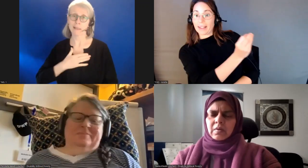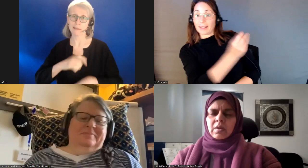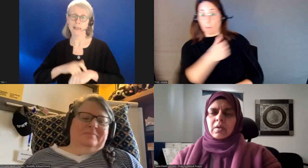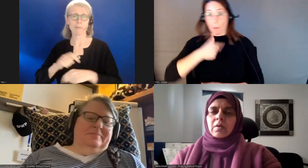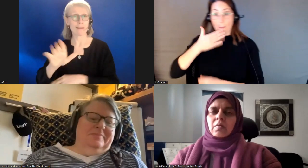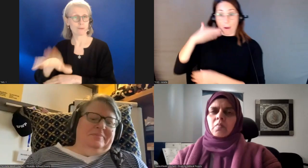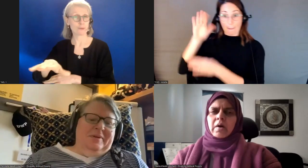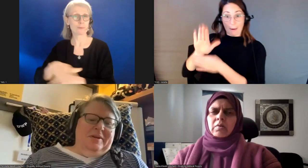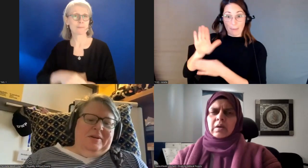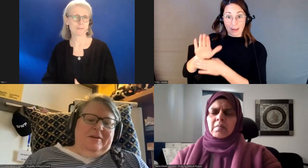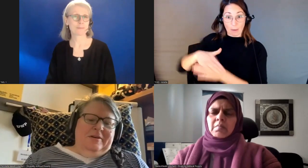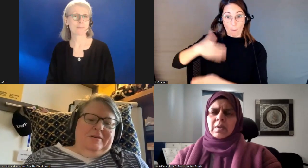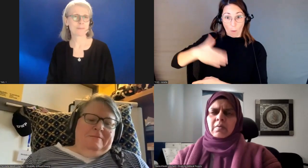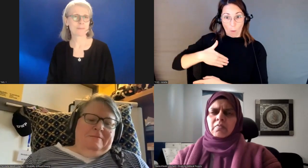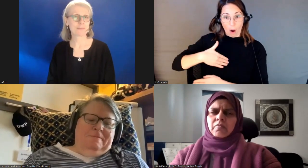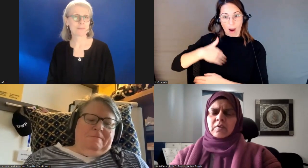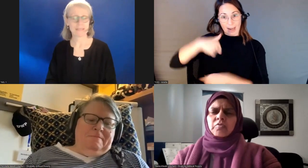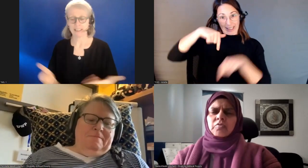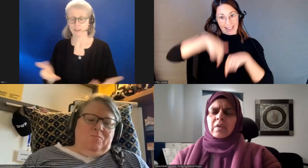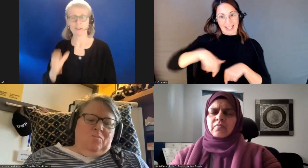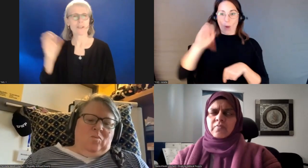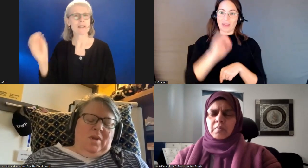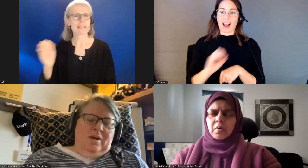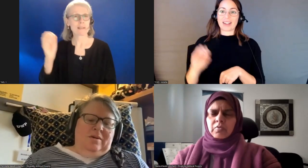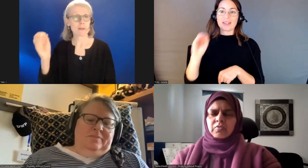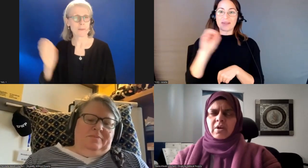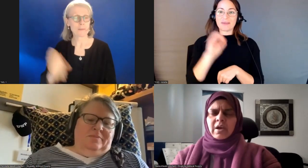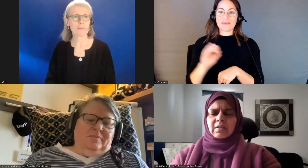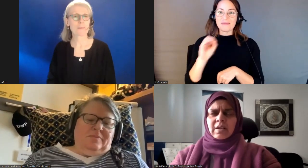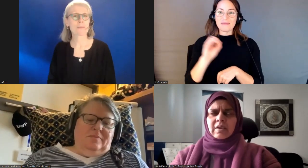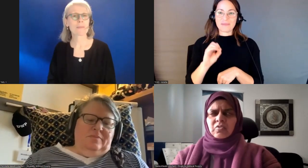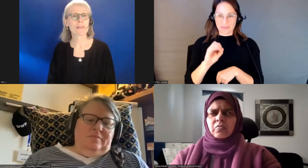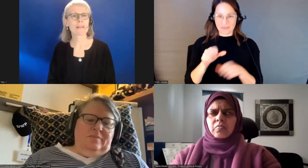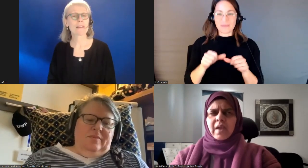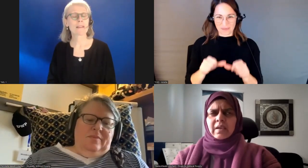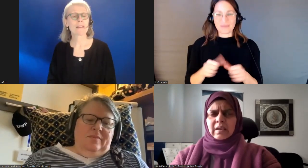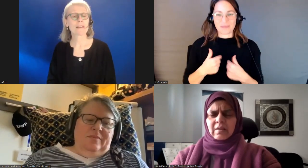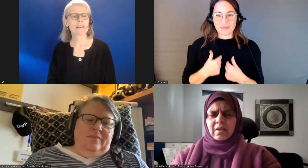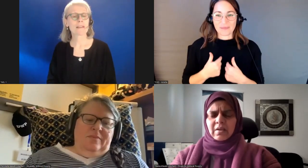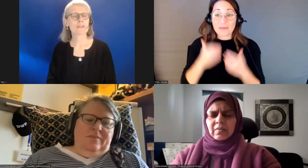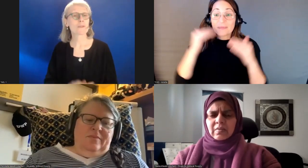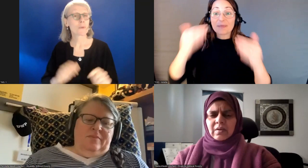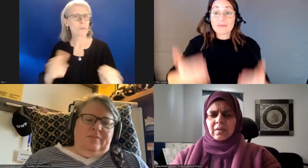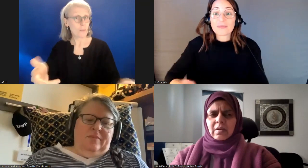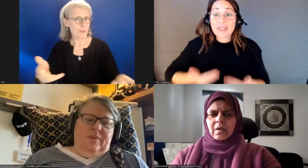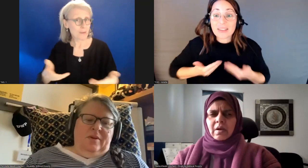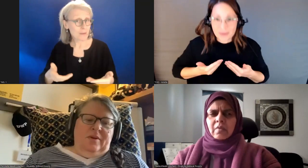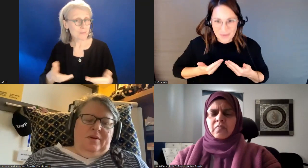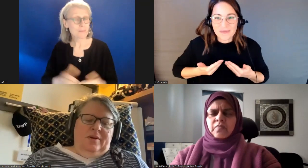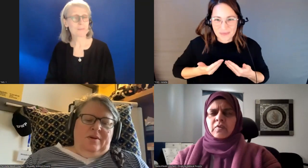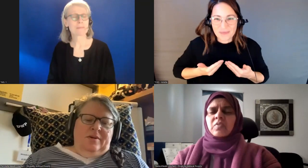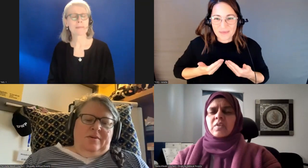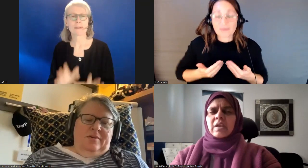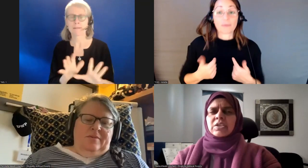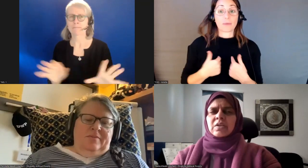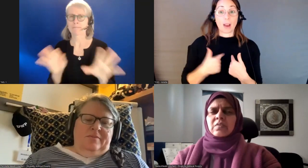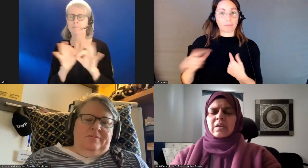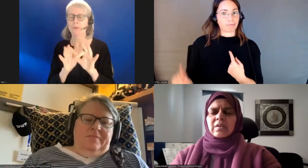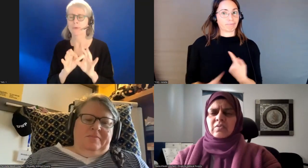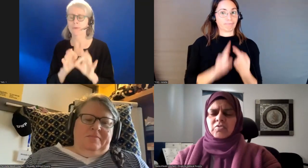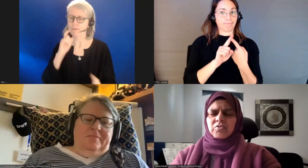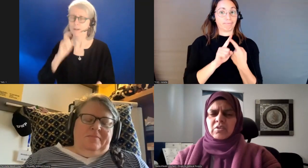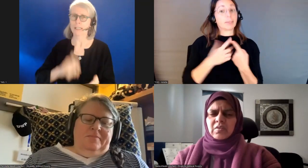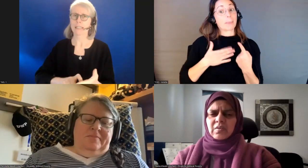Ontario. Welcome. First and foremost, I'd like to recognize our First